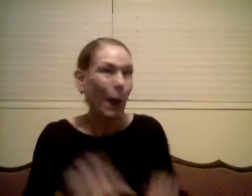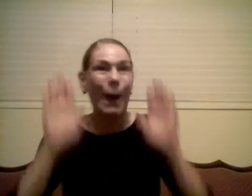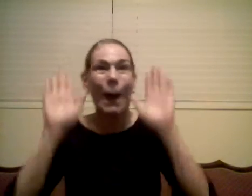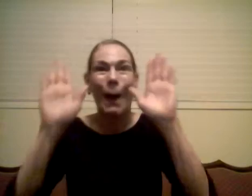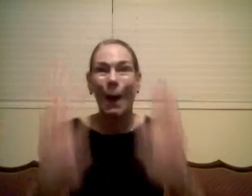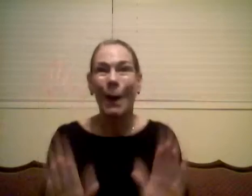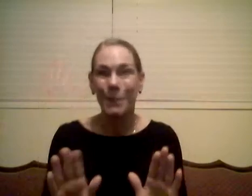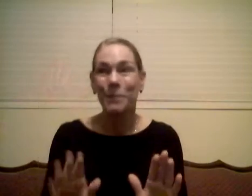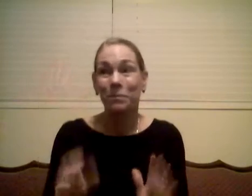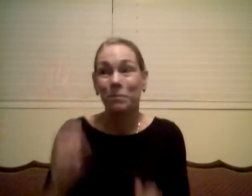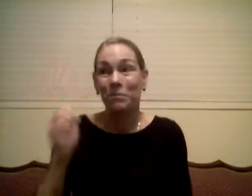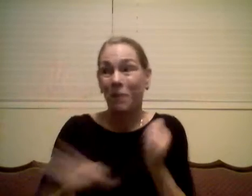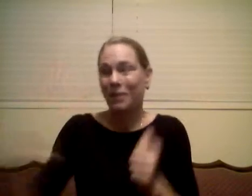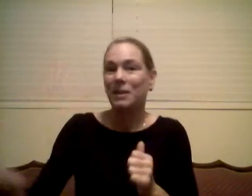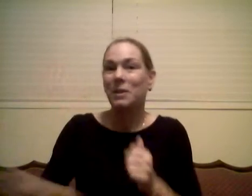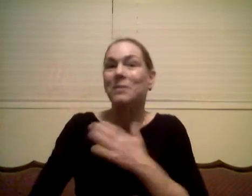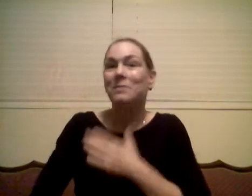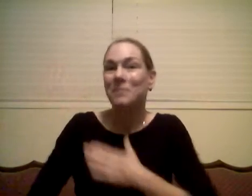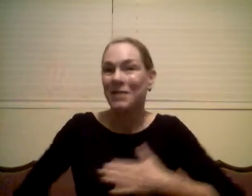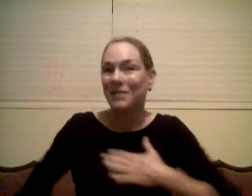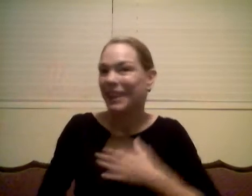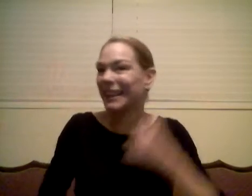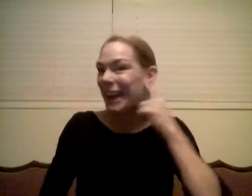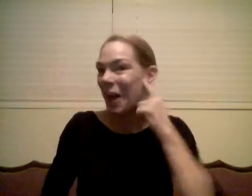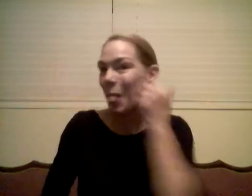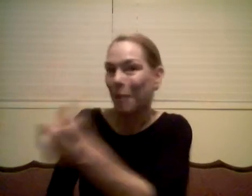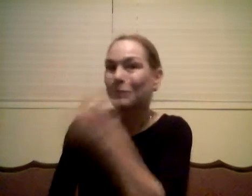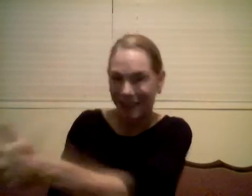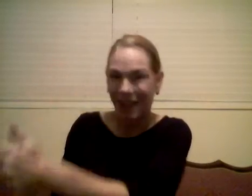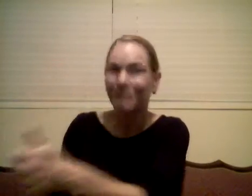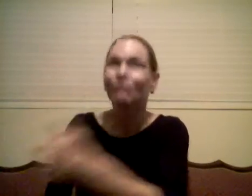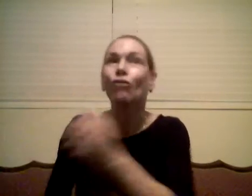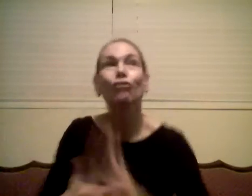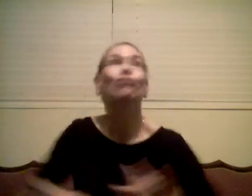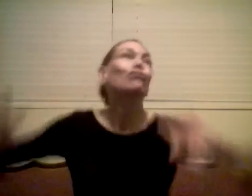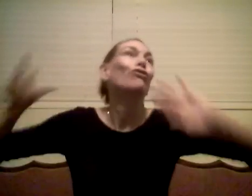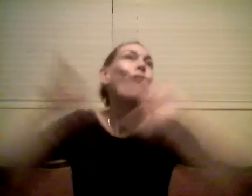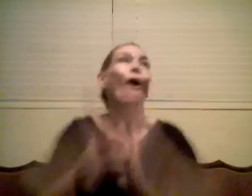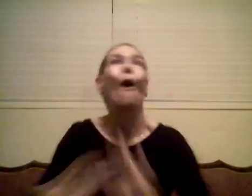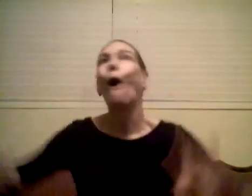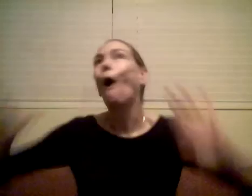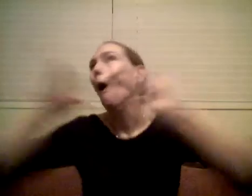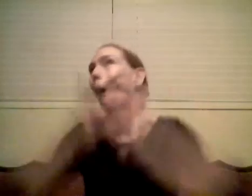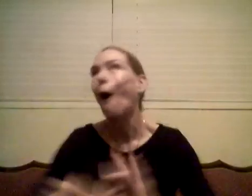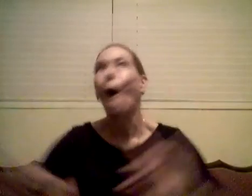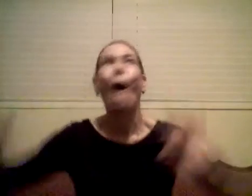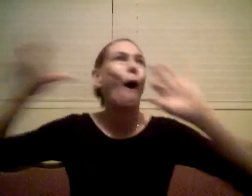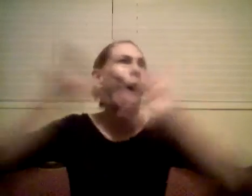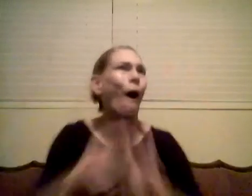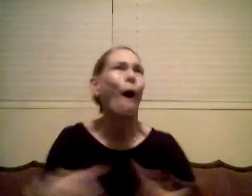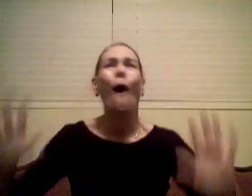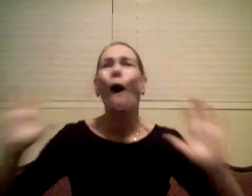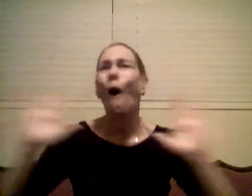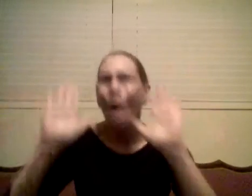myself talk. This is why I do what I do. And as you sit there, I'm telling you, recruiters will be like, I love that person. Why? We just were talking about so